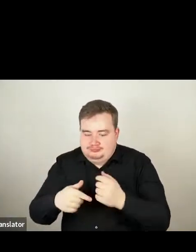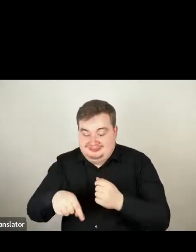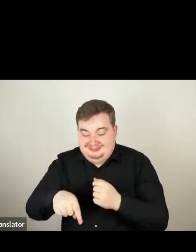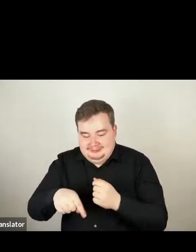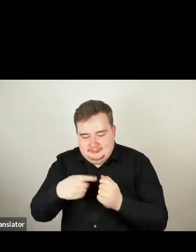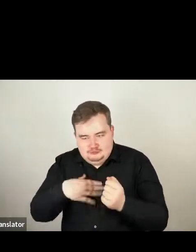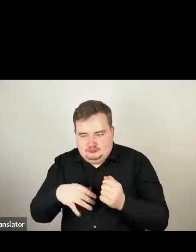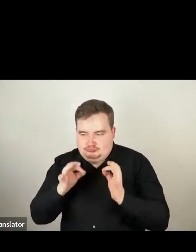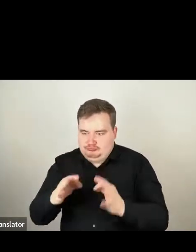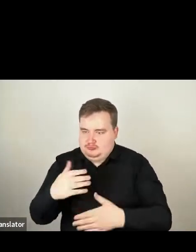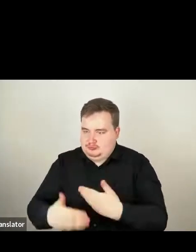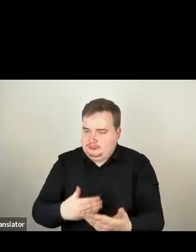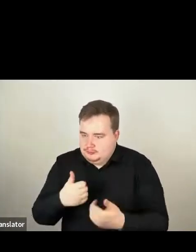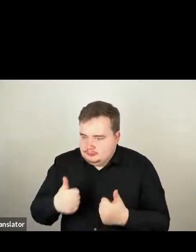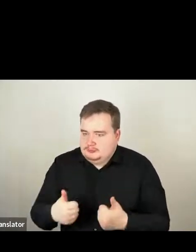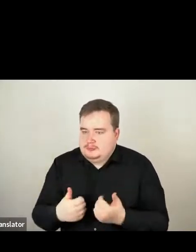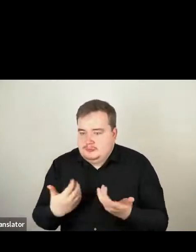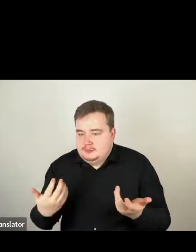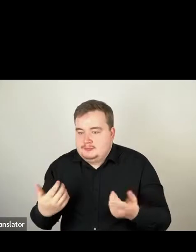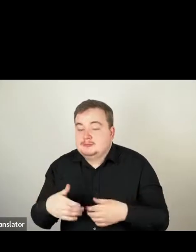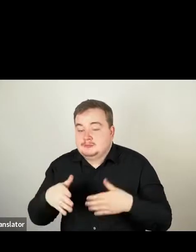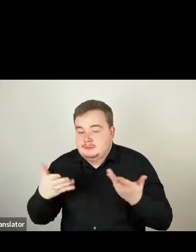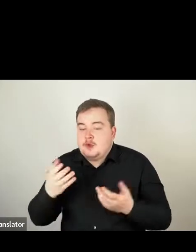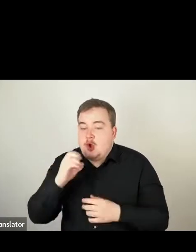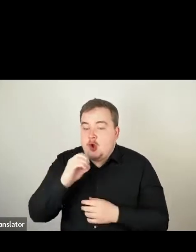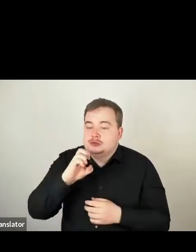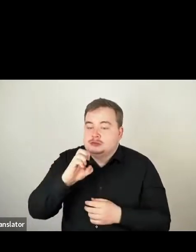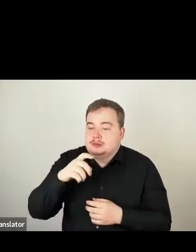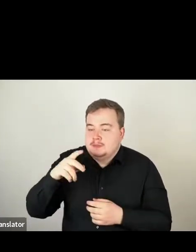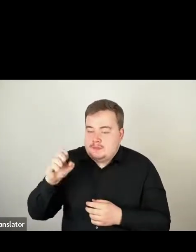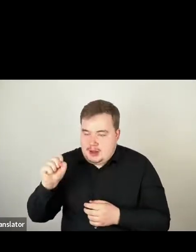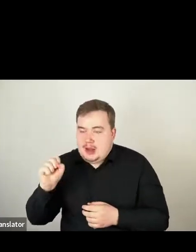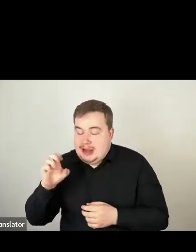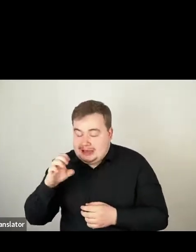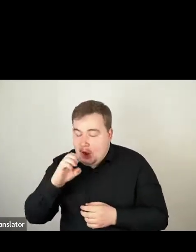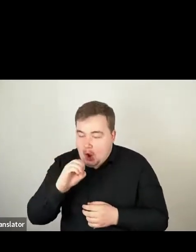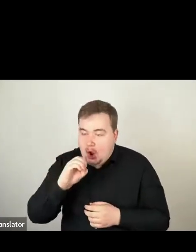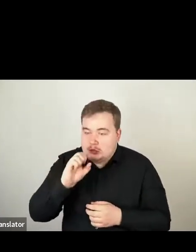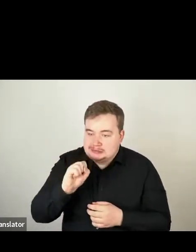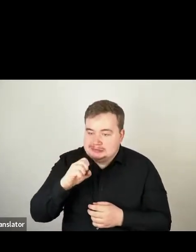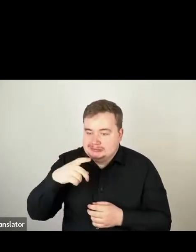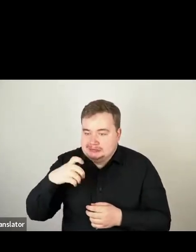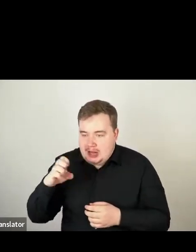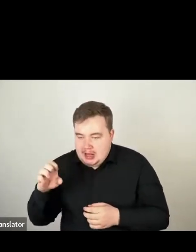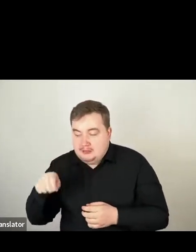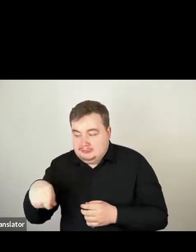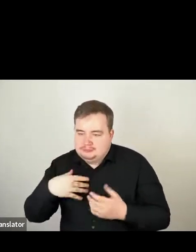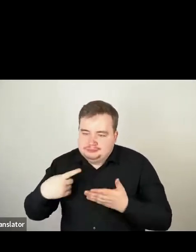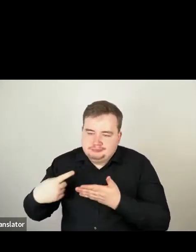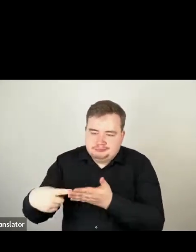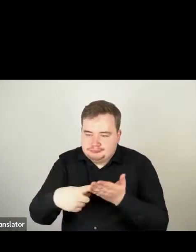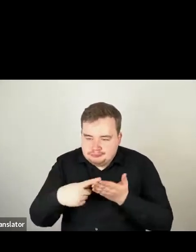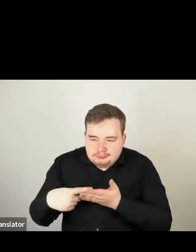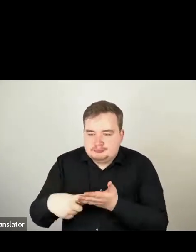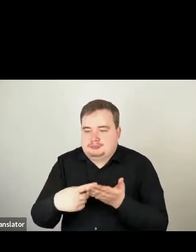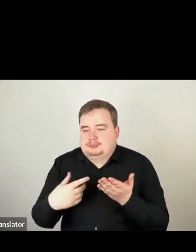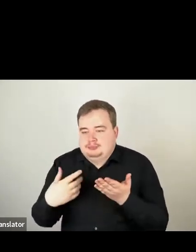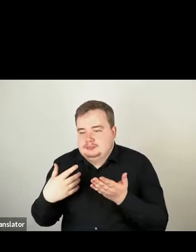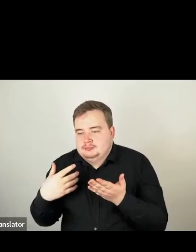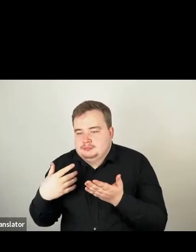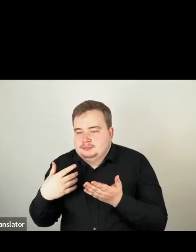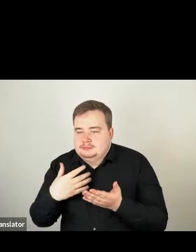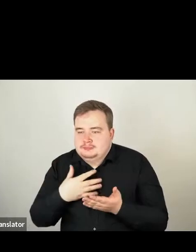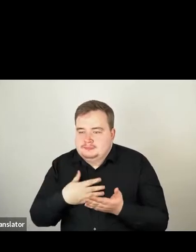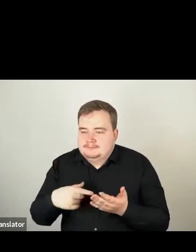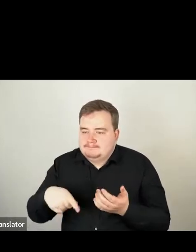states. And of course, over the last two debates, we've worked with dozens of parliamentary chambers,